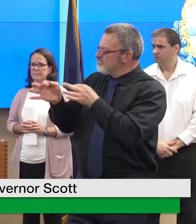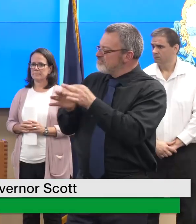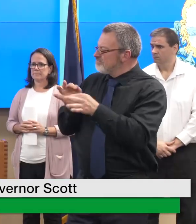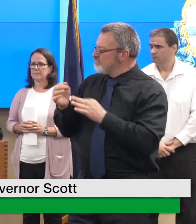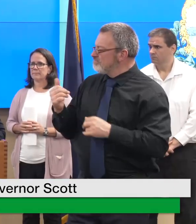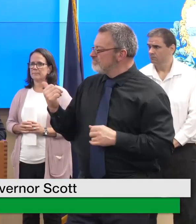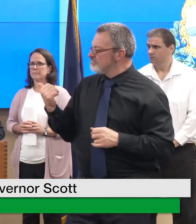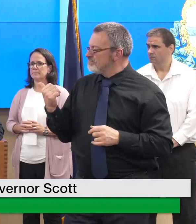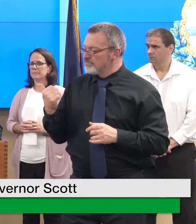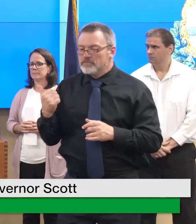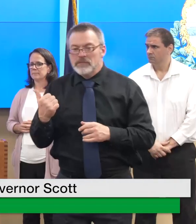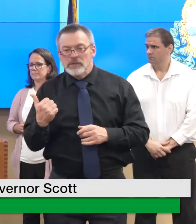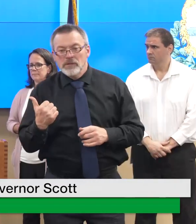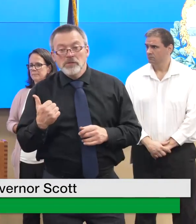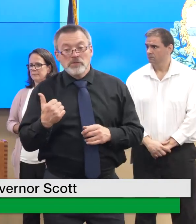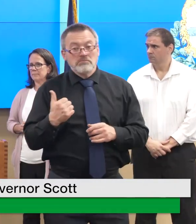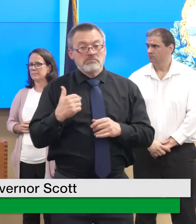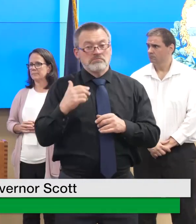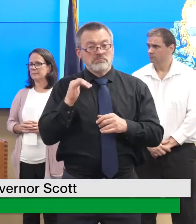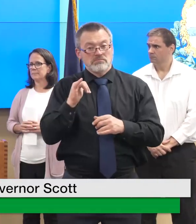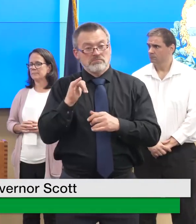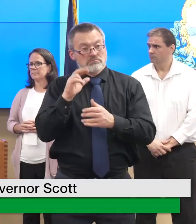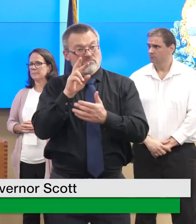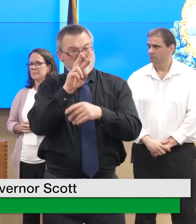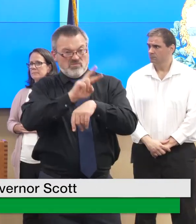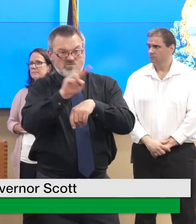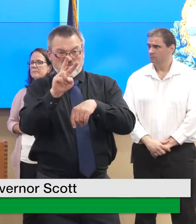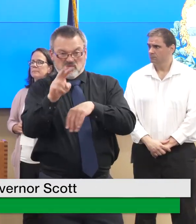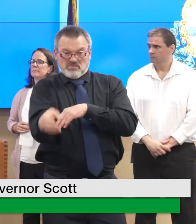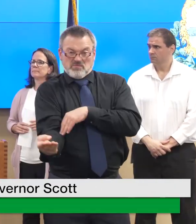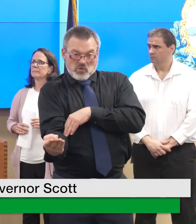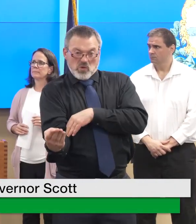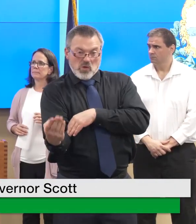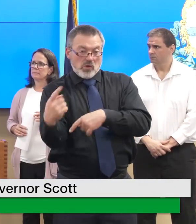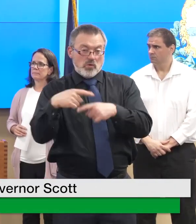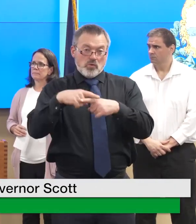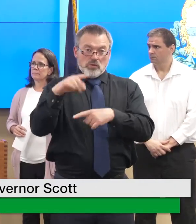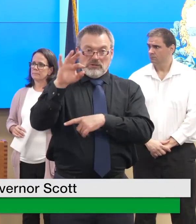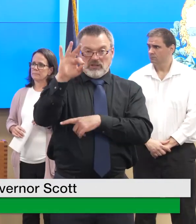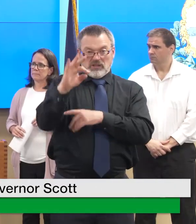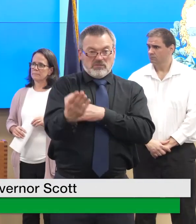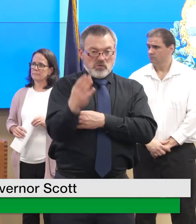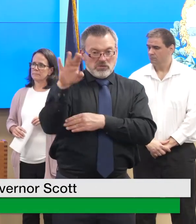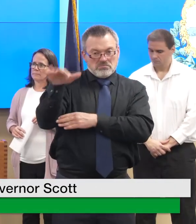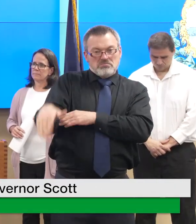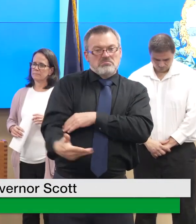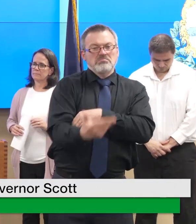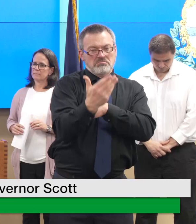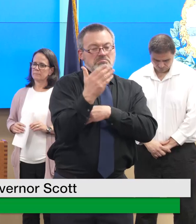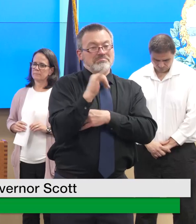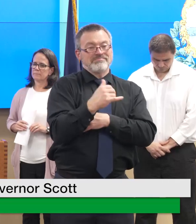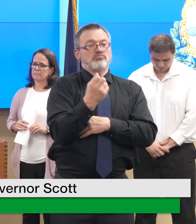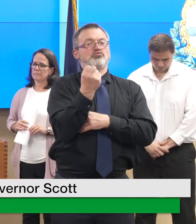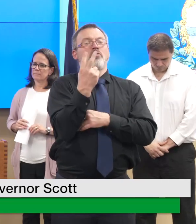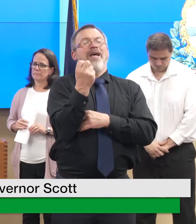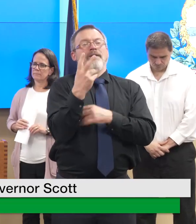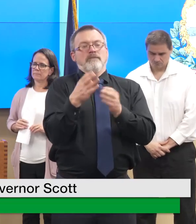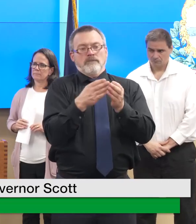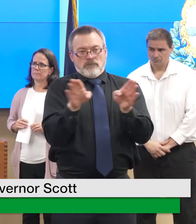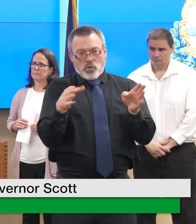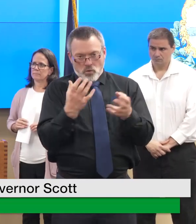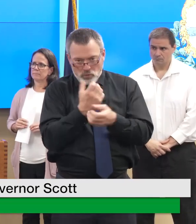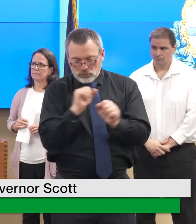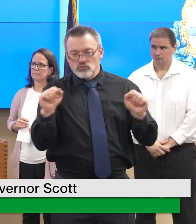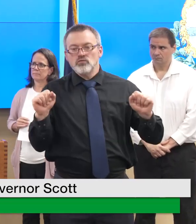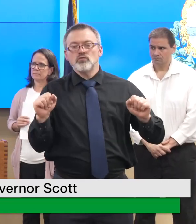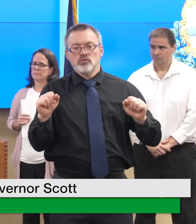Over the period of about 2 a.m. till about 9 a.m., they did 12 rescues, so that's a live rescue off either a